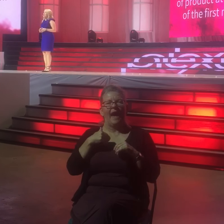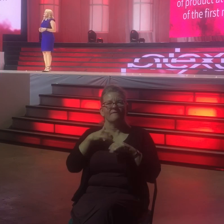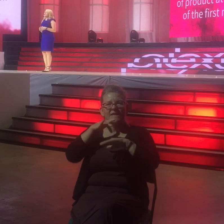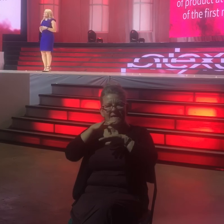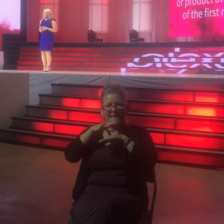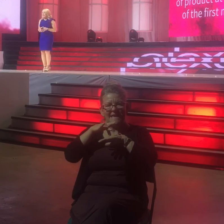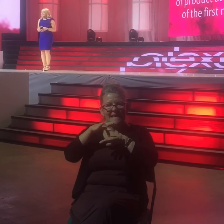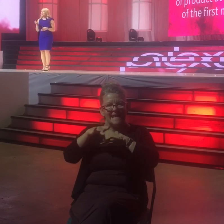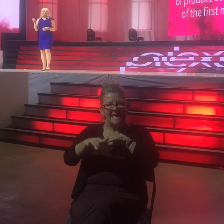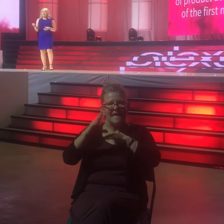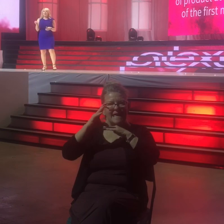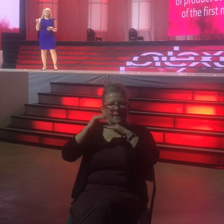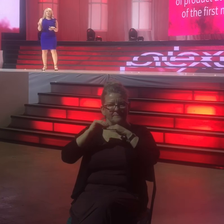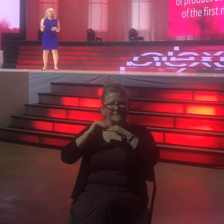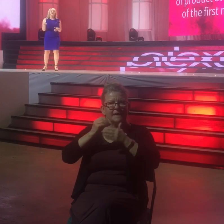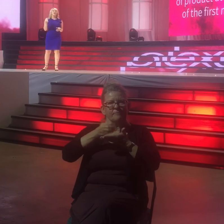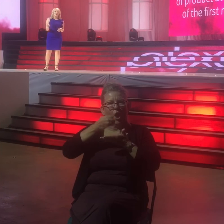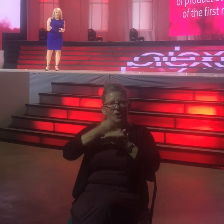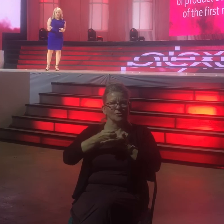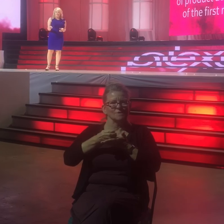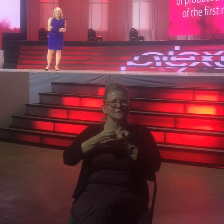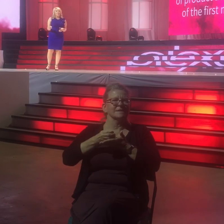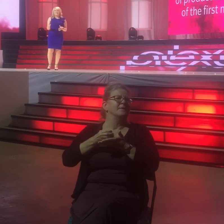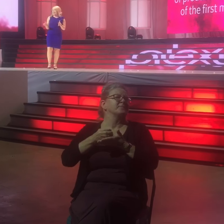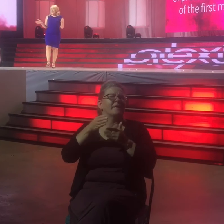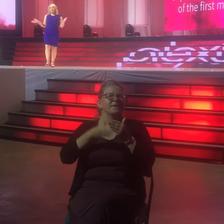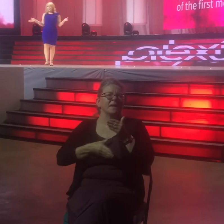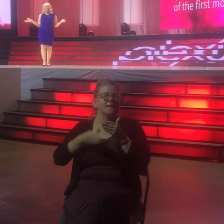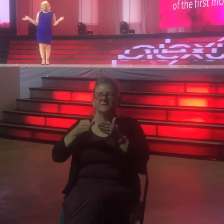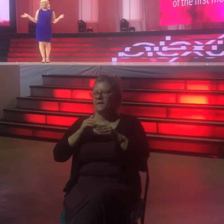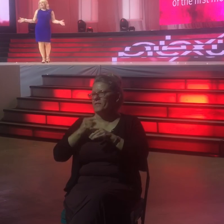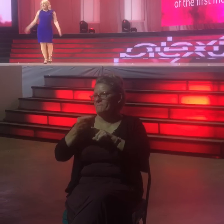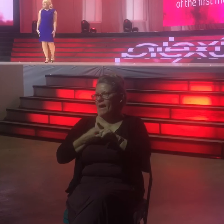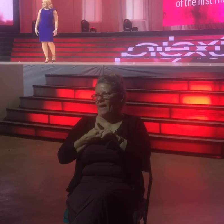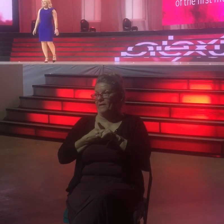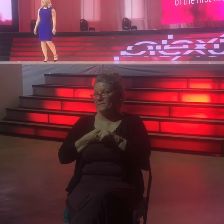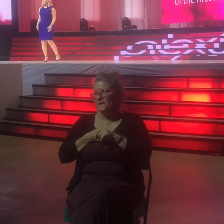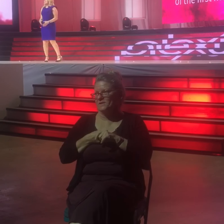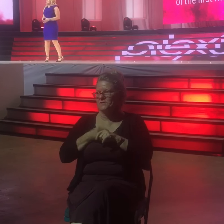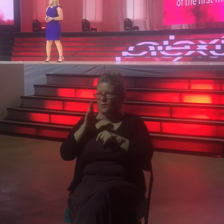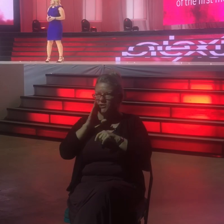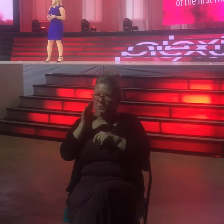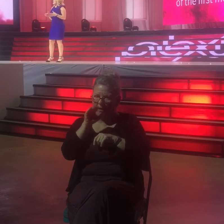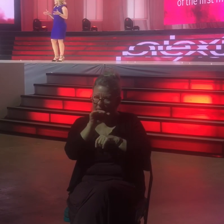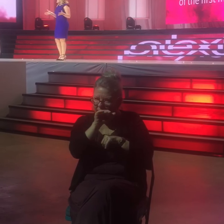month, which is key to regular monthly orders. It's going to help you huge.